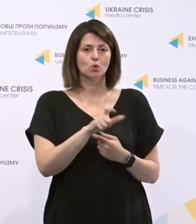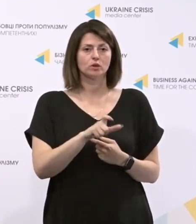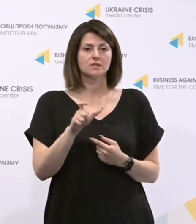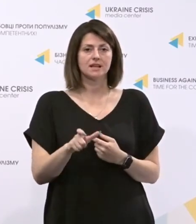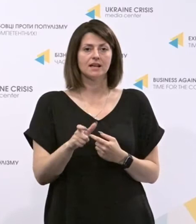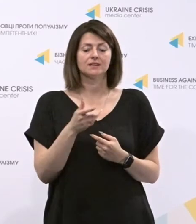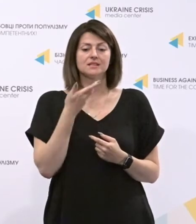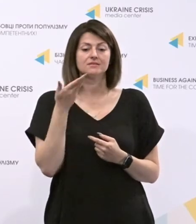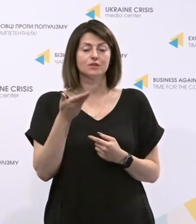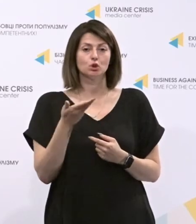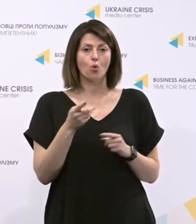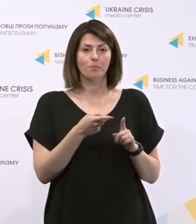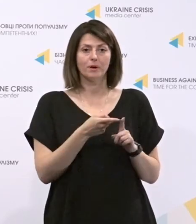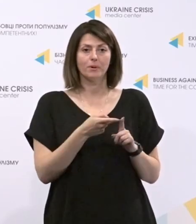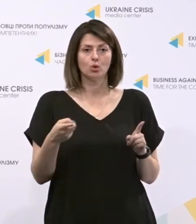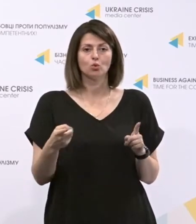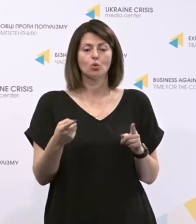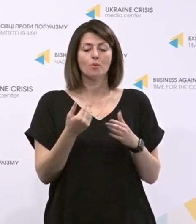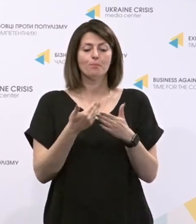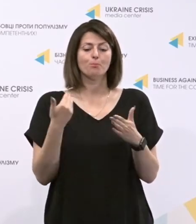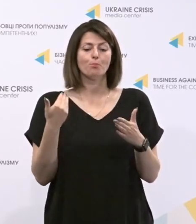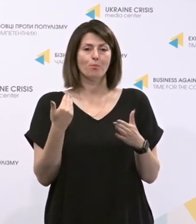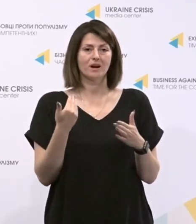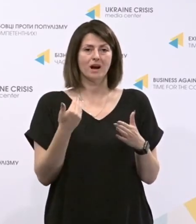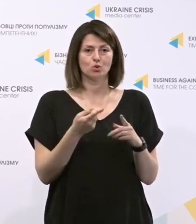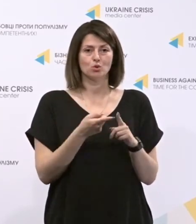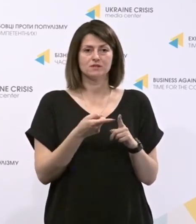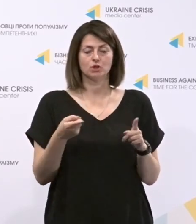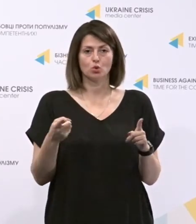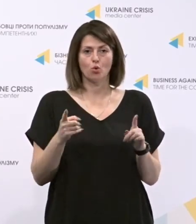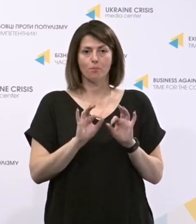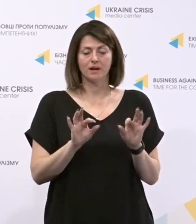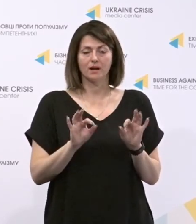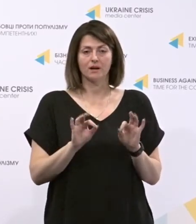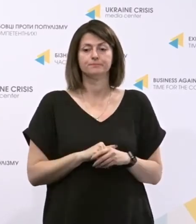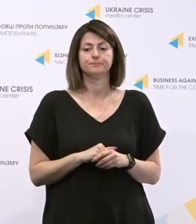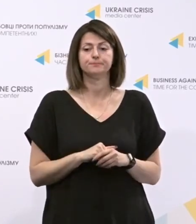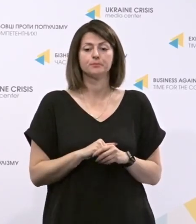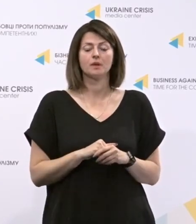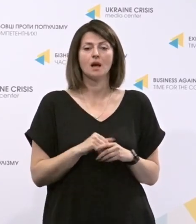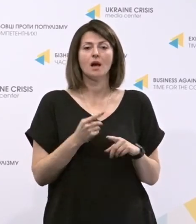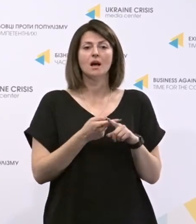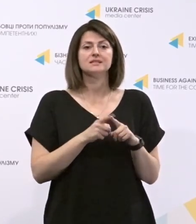period: shelling, light weapons, and small arms fire.